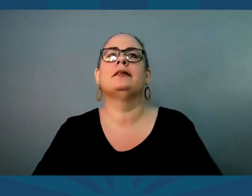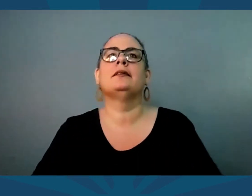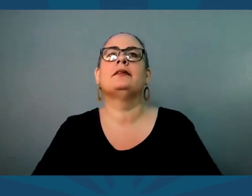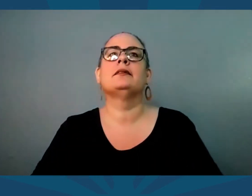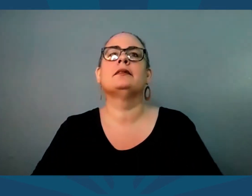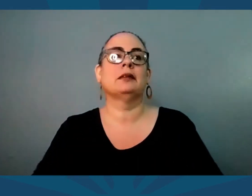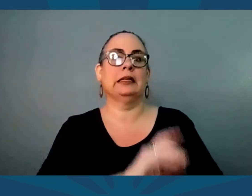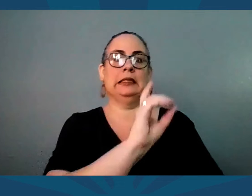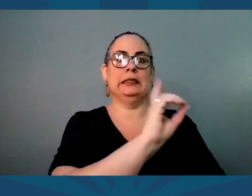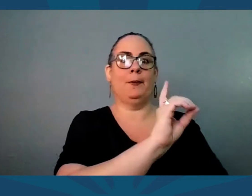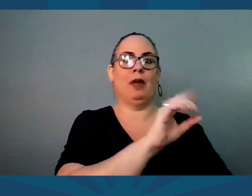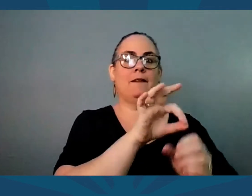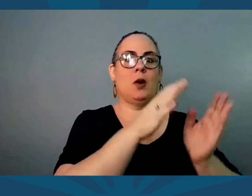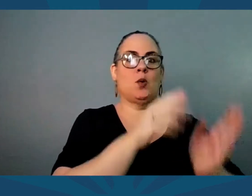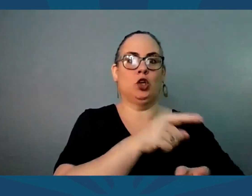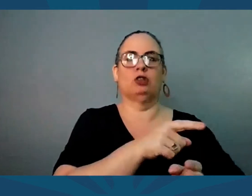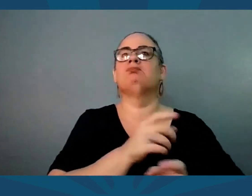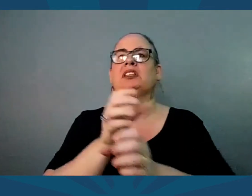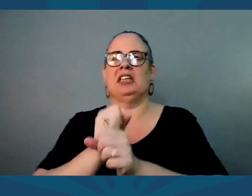Ballot types in the primary election.